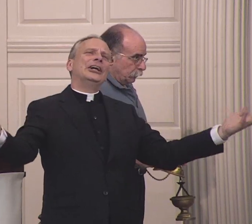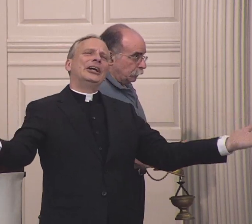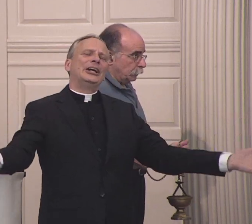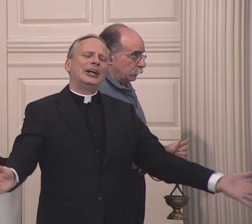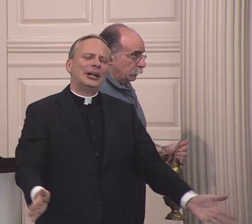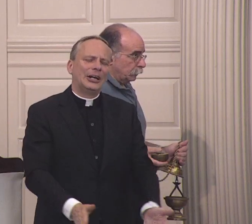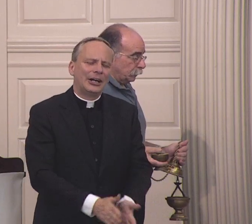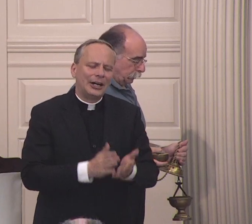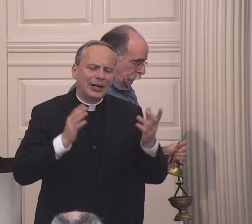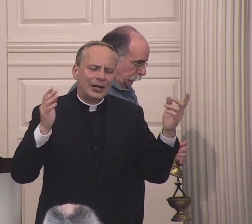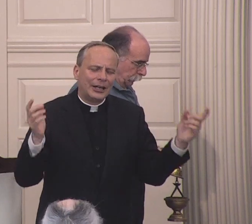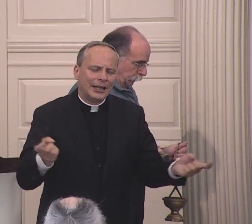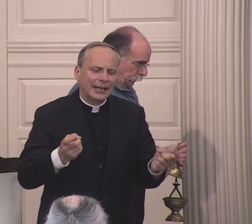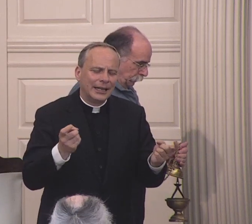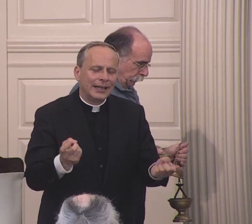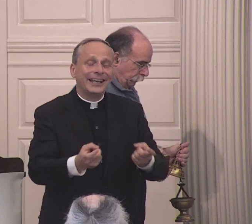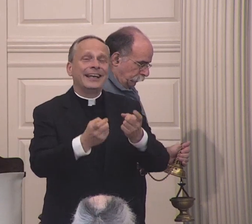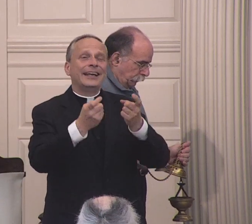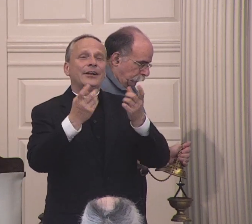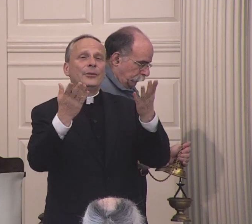alleluia,